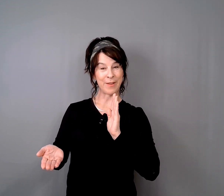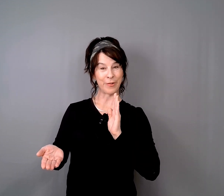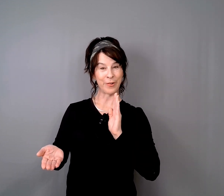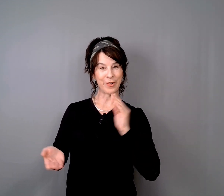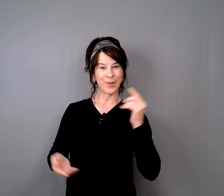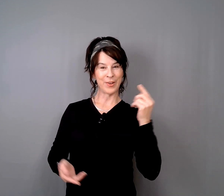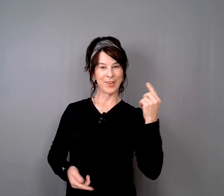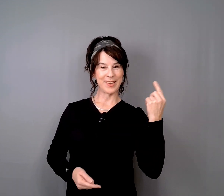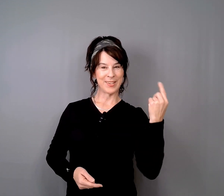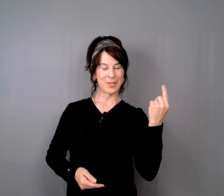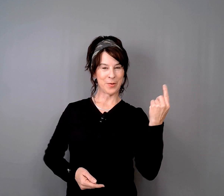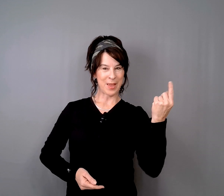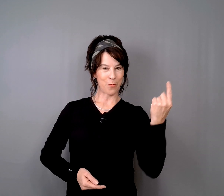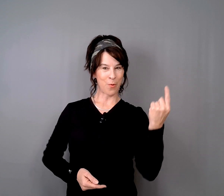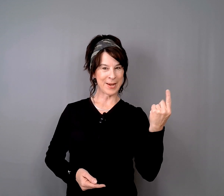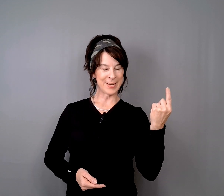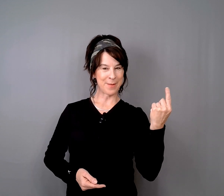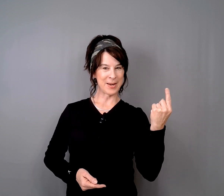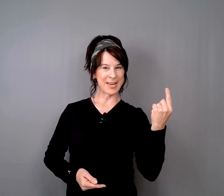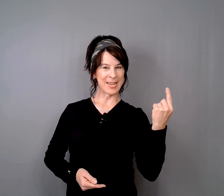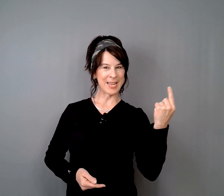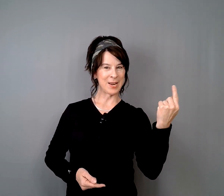forever. So that right dominant hand,